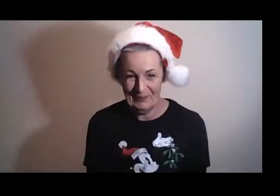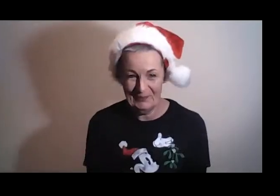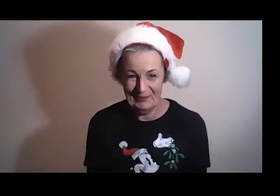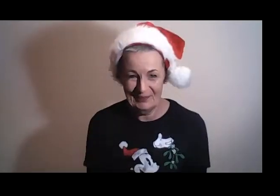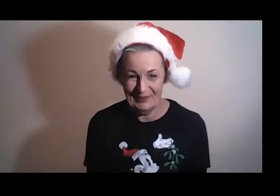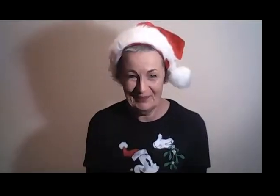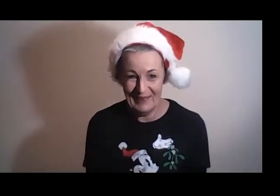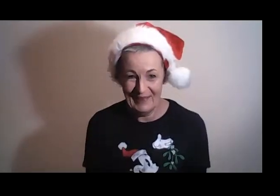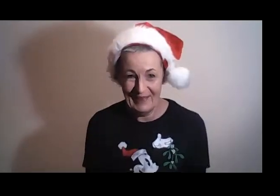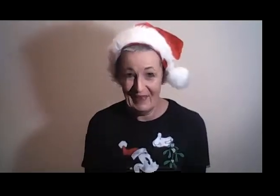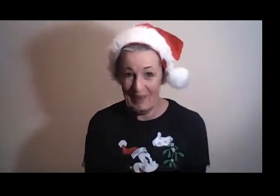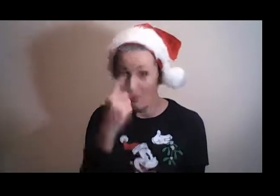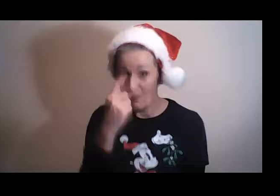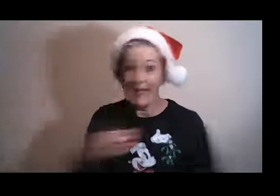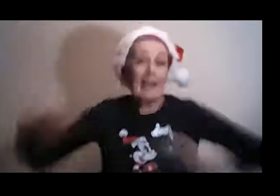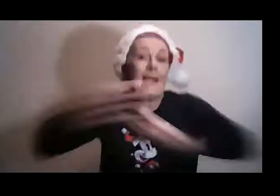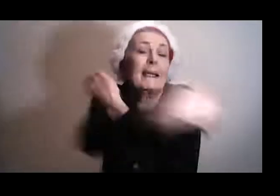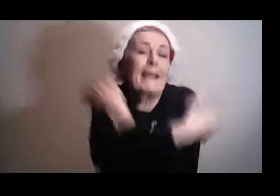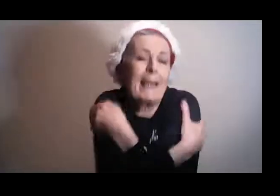And that we can cuddle.